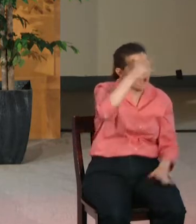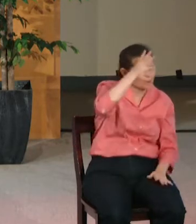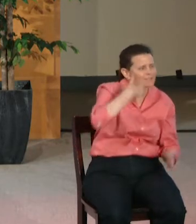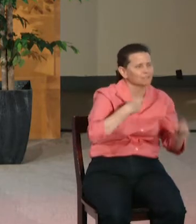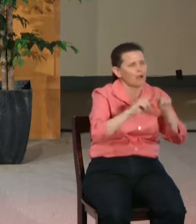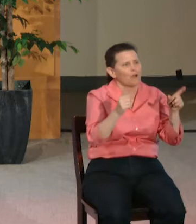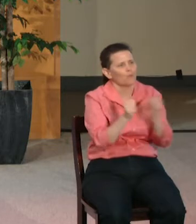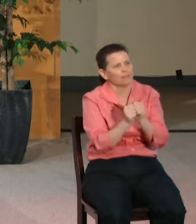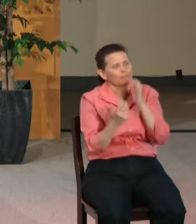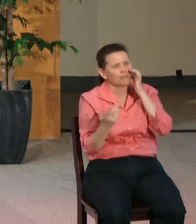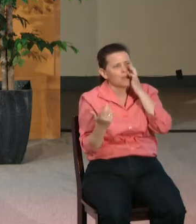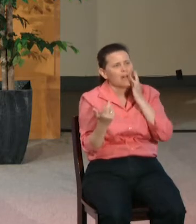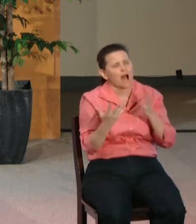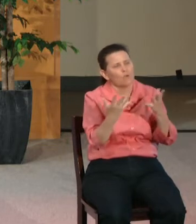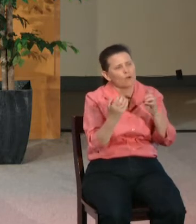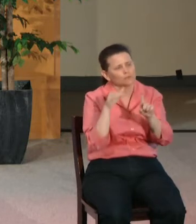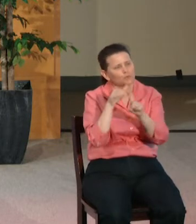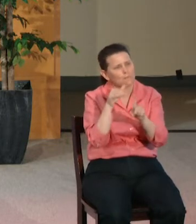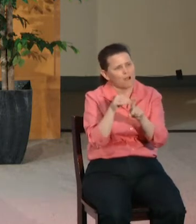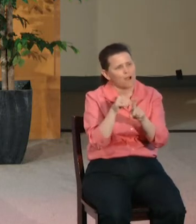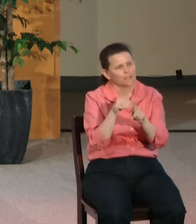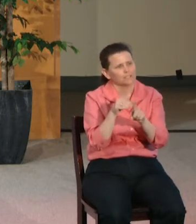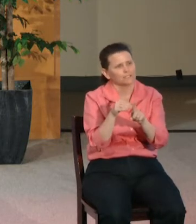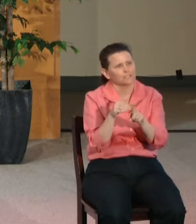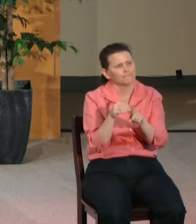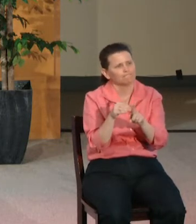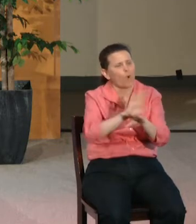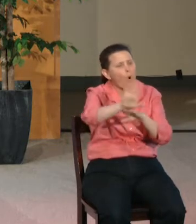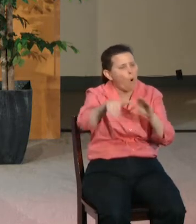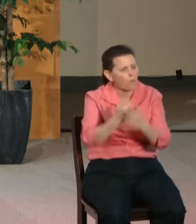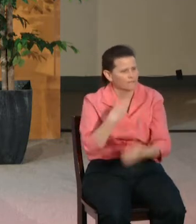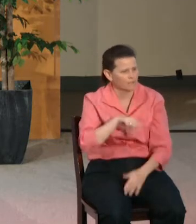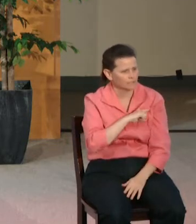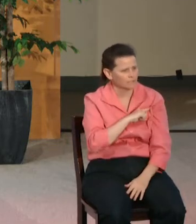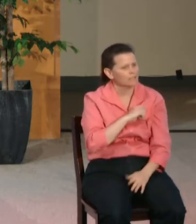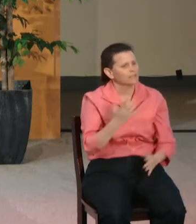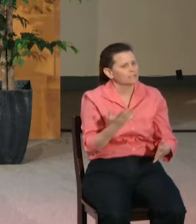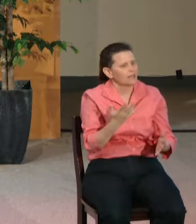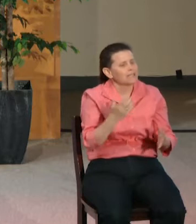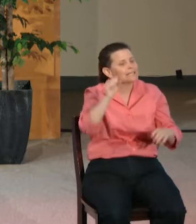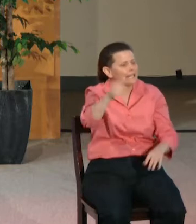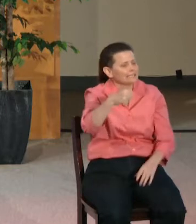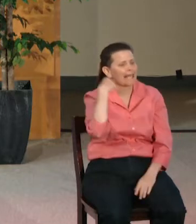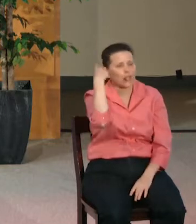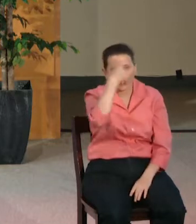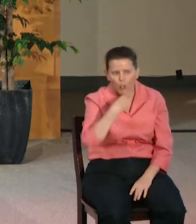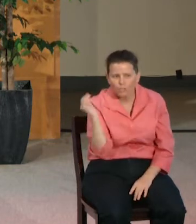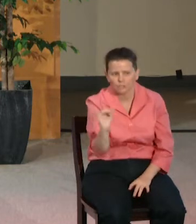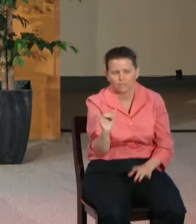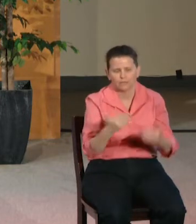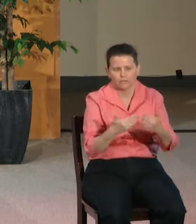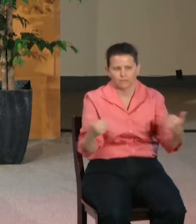myself and remind each one of you that even in spite of the appearances of division, that we are still within